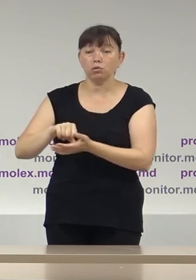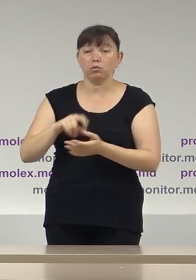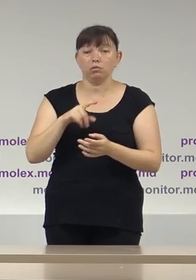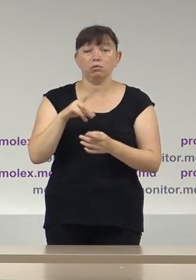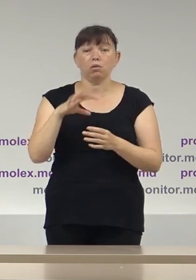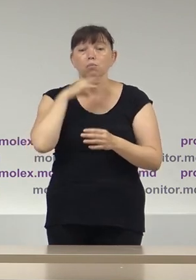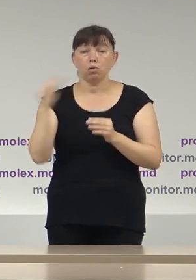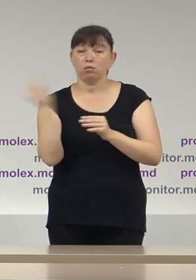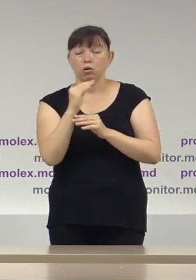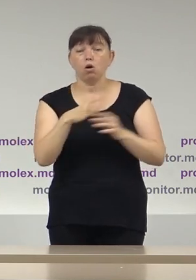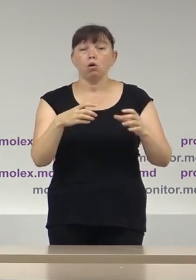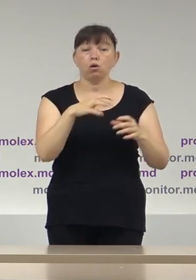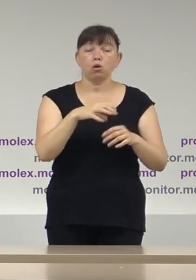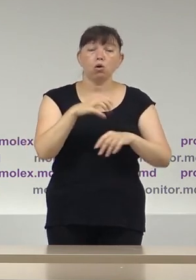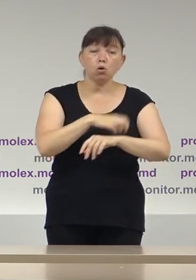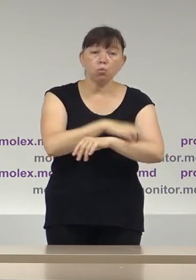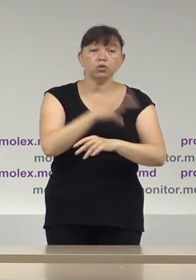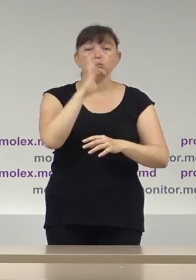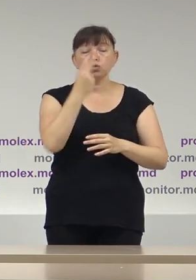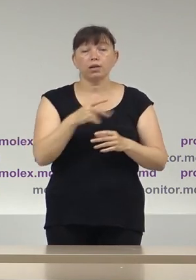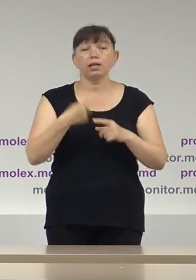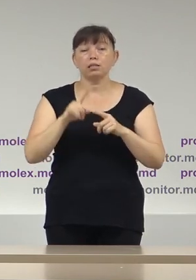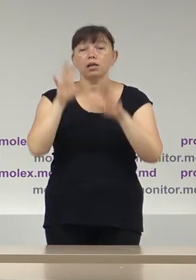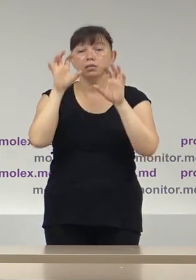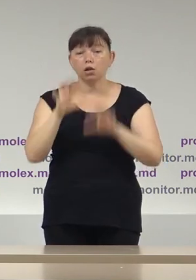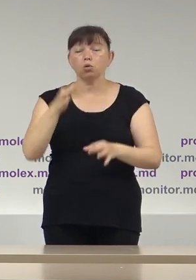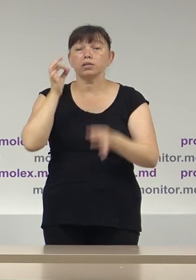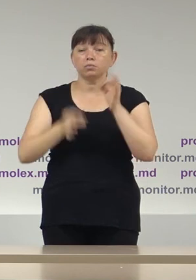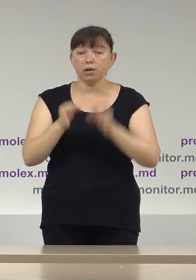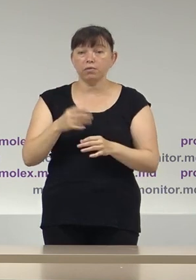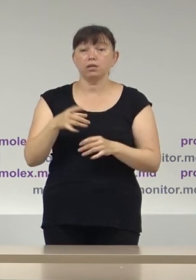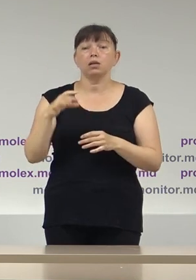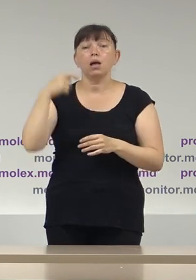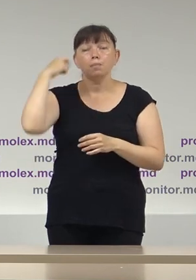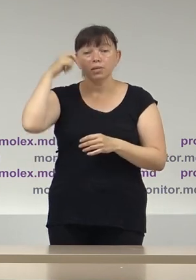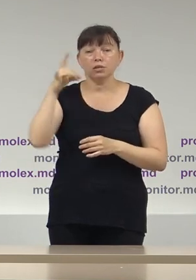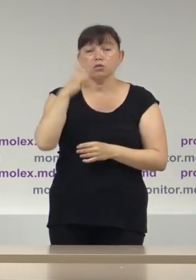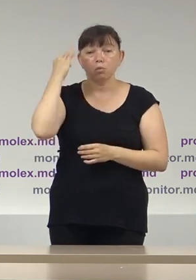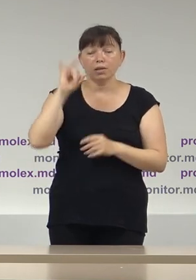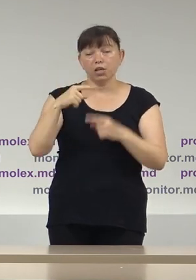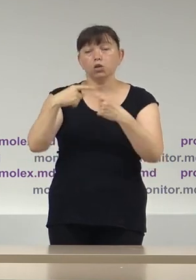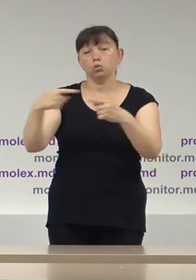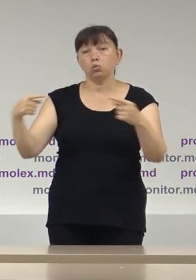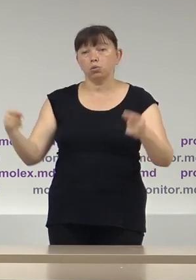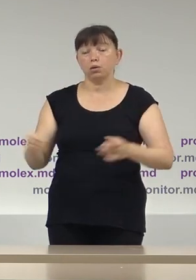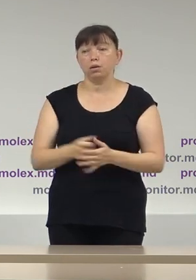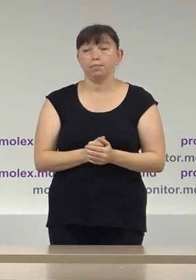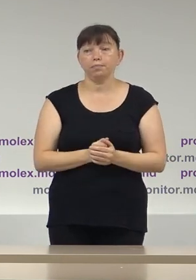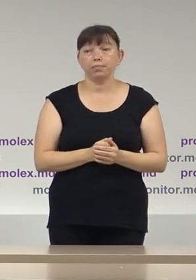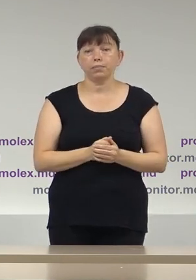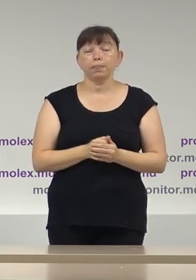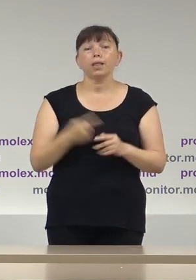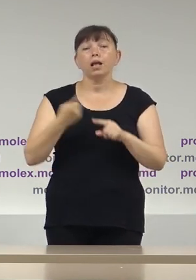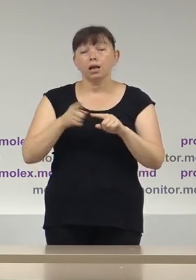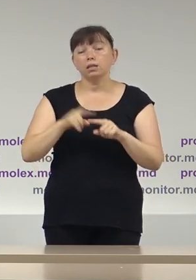the supporters of the bloc of communist and socialist, part of Law and Justice, President of the Republic of Moldova,